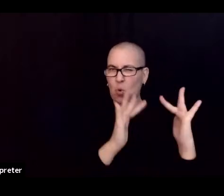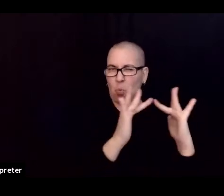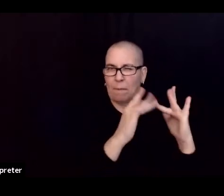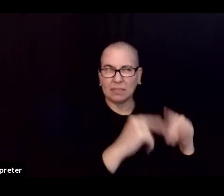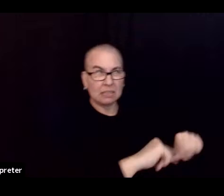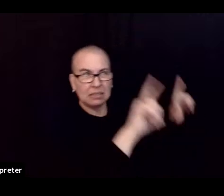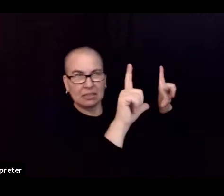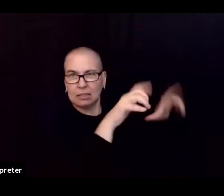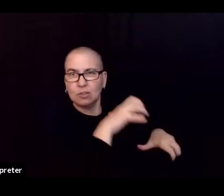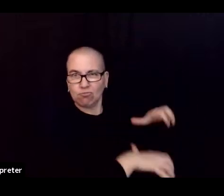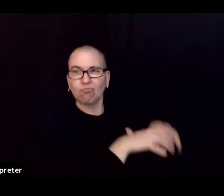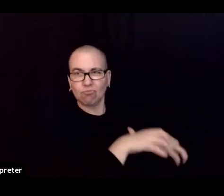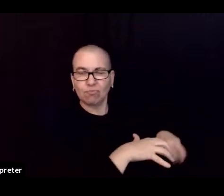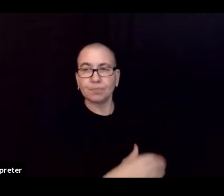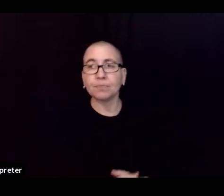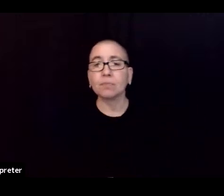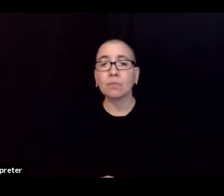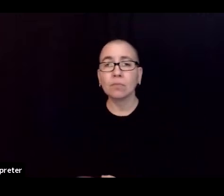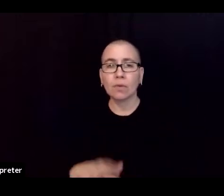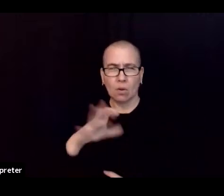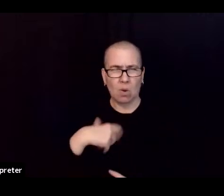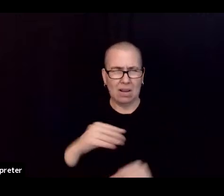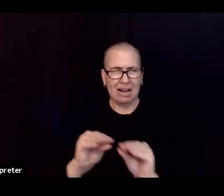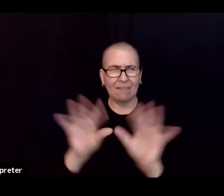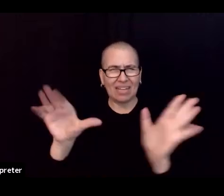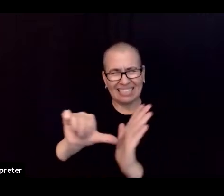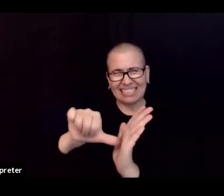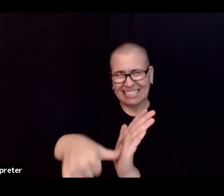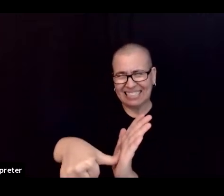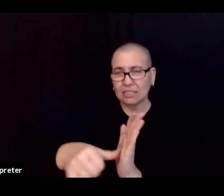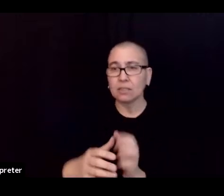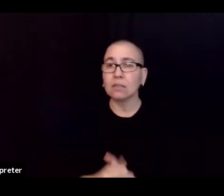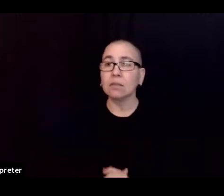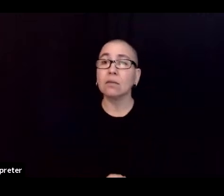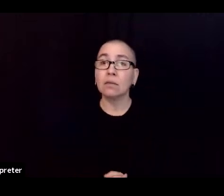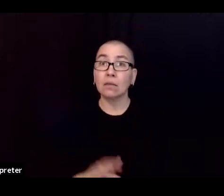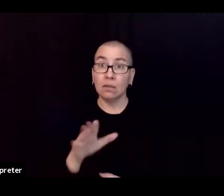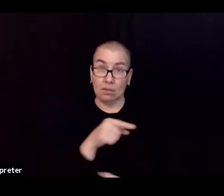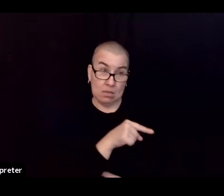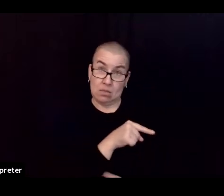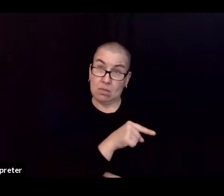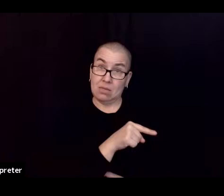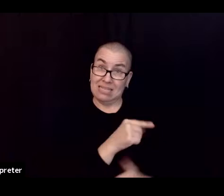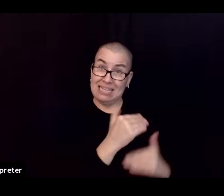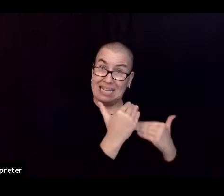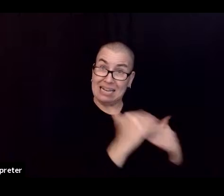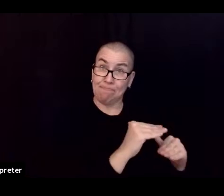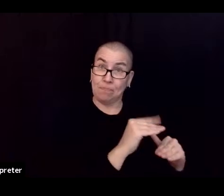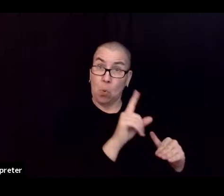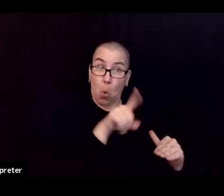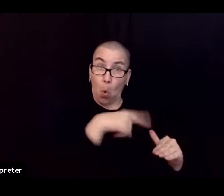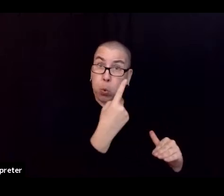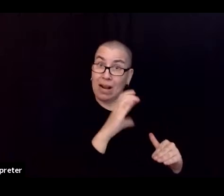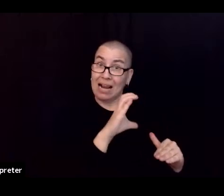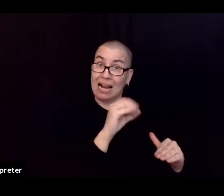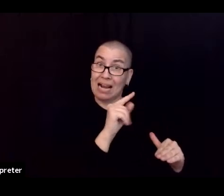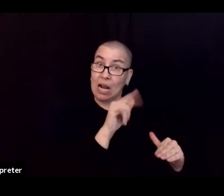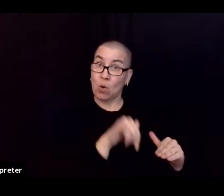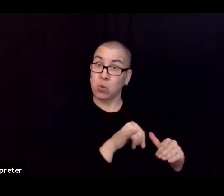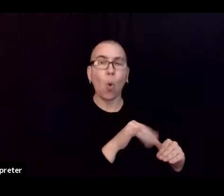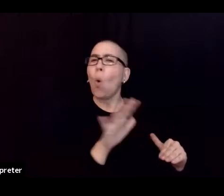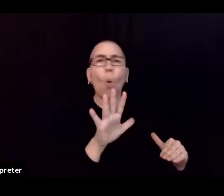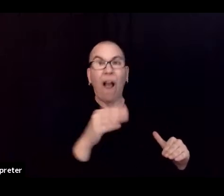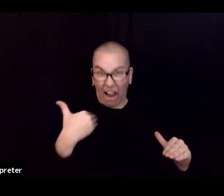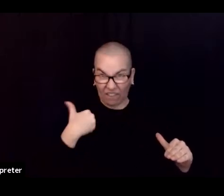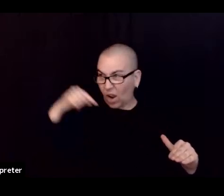variant spreading isn't confined to Carver County. We have detected cases in 15 counties in Minnesota, so we urge